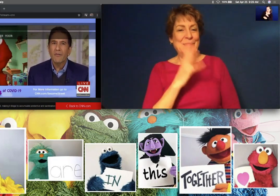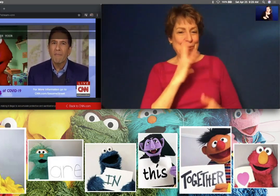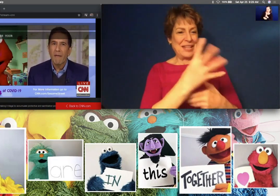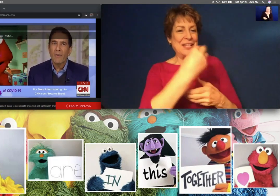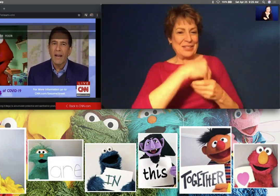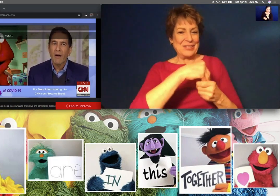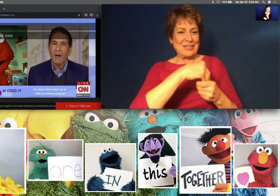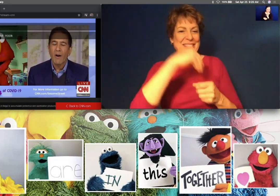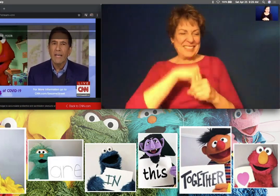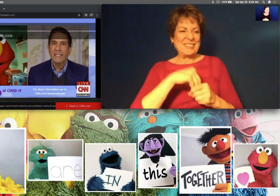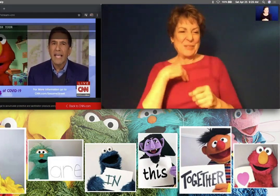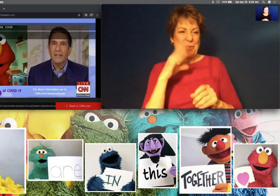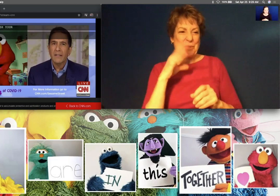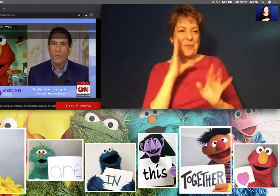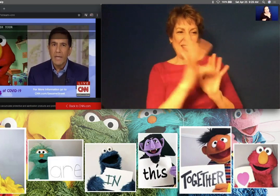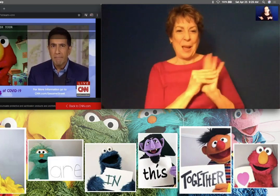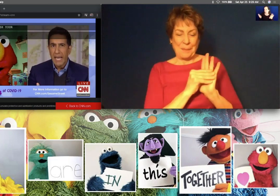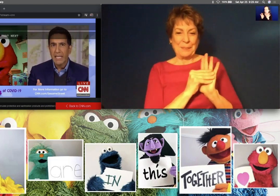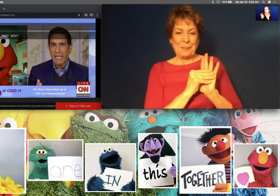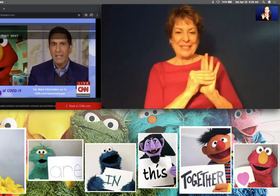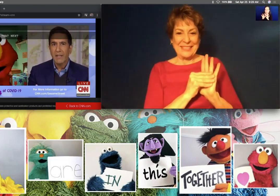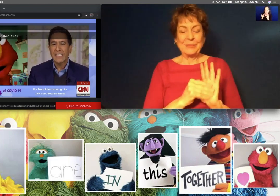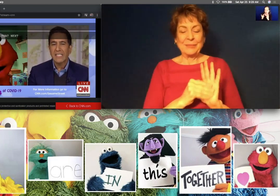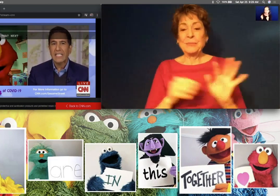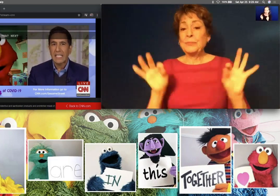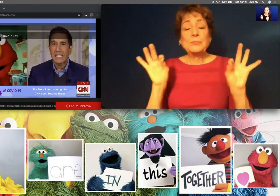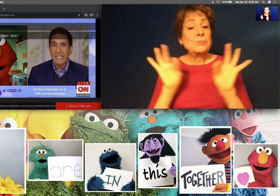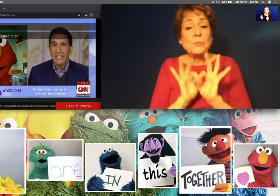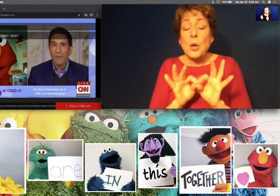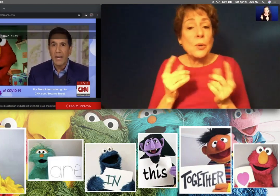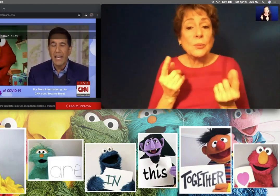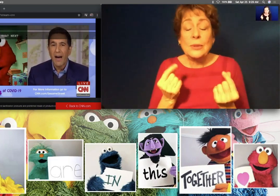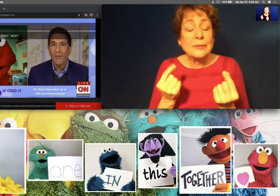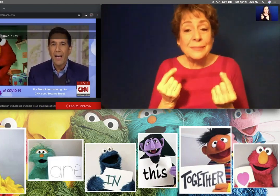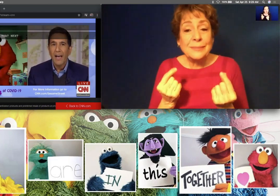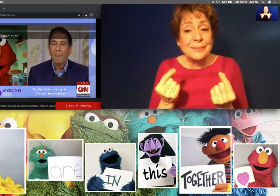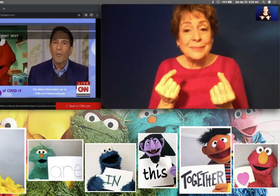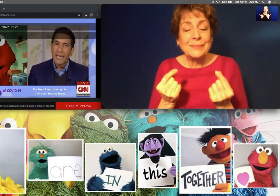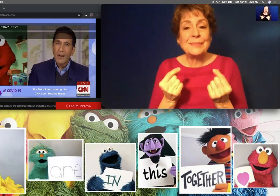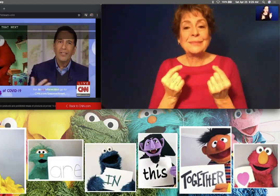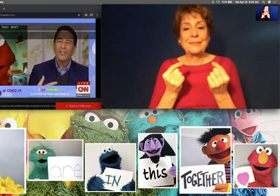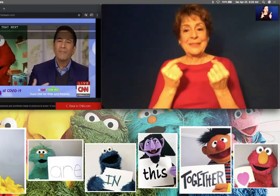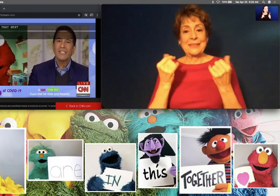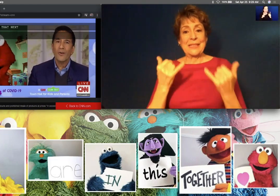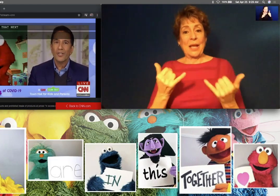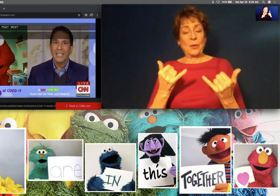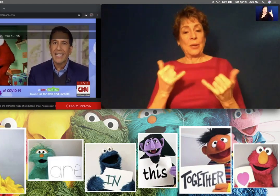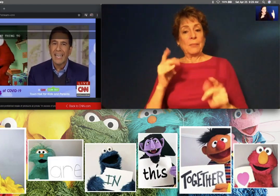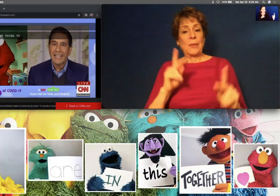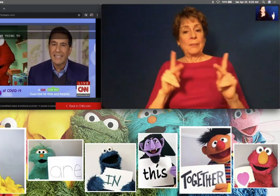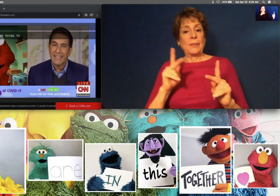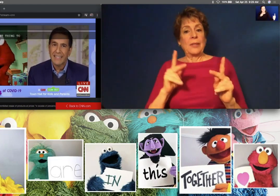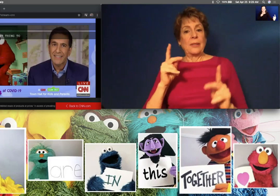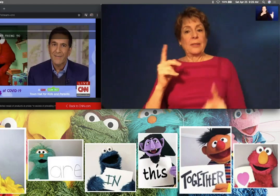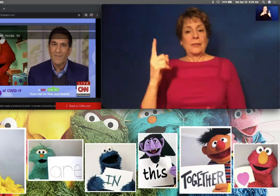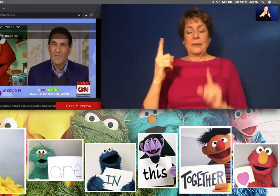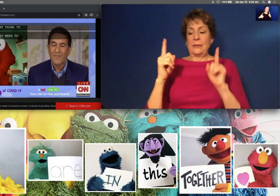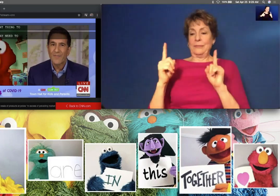important thing to remember, Elmo, is that we may need to be physically distant right now, but we can all still be socially